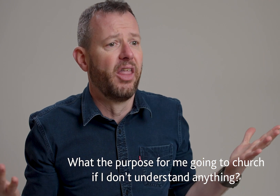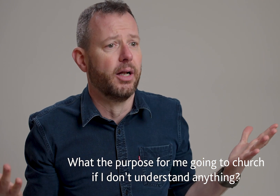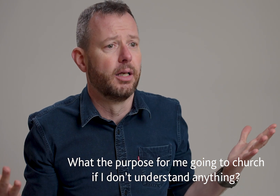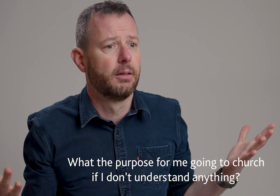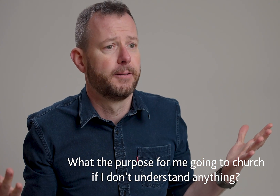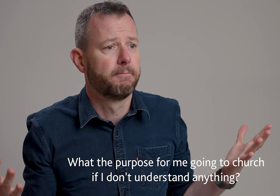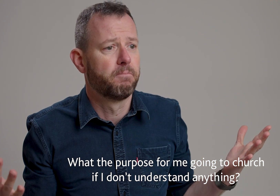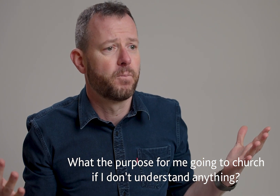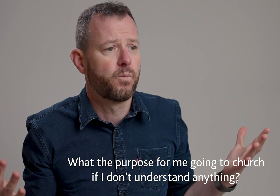anything.